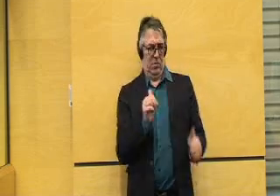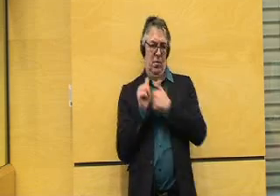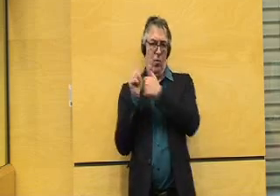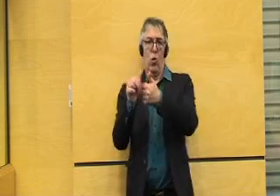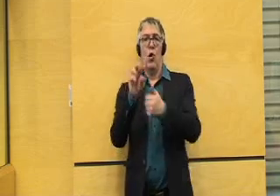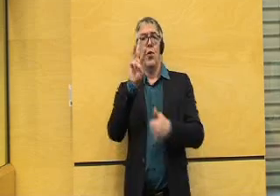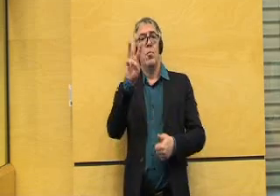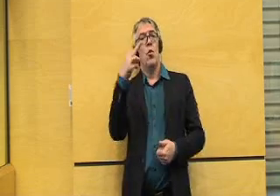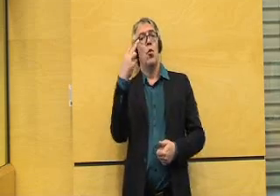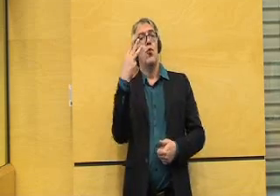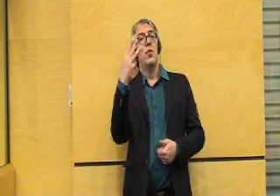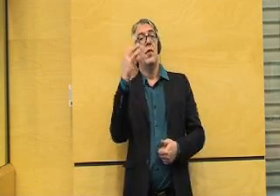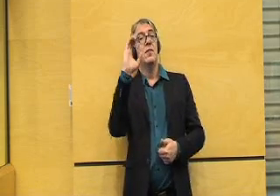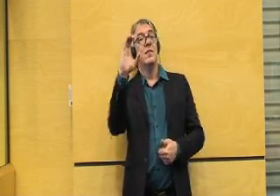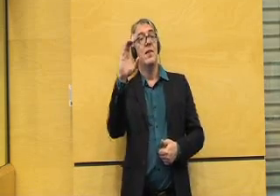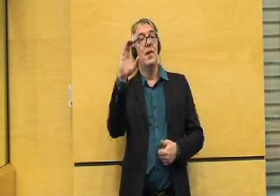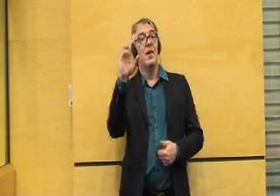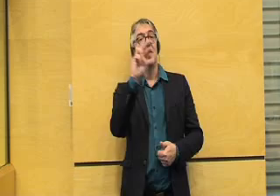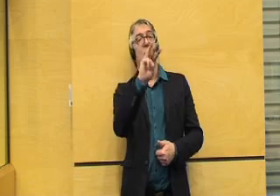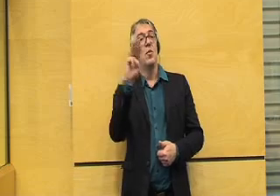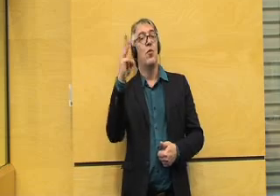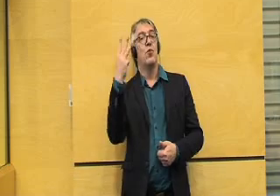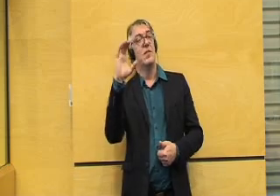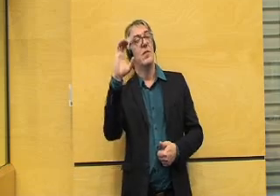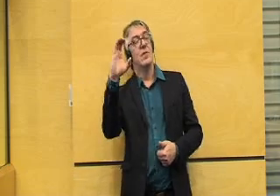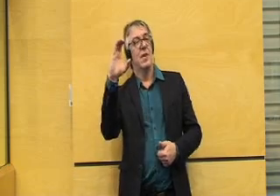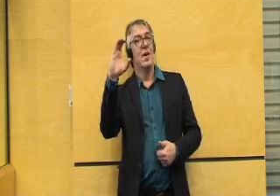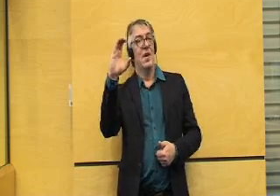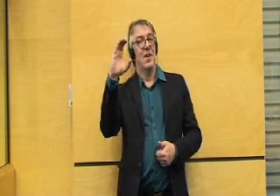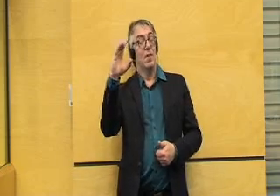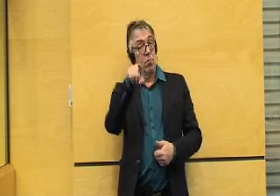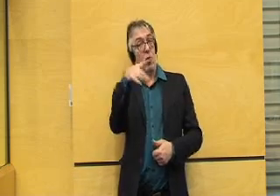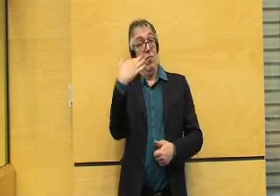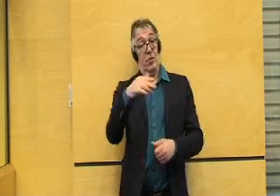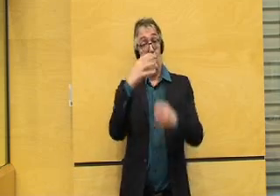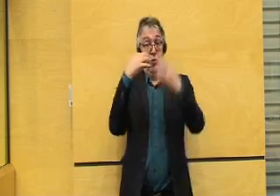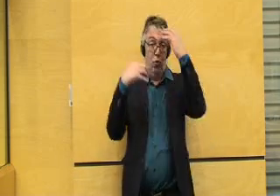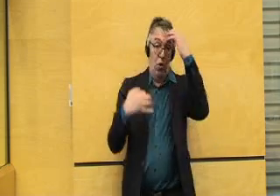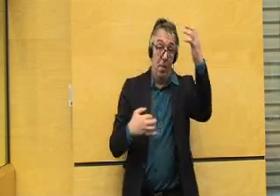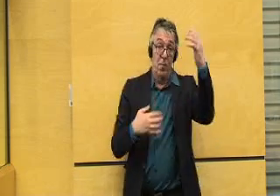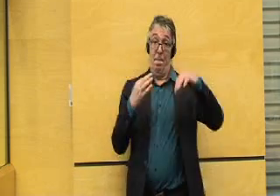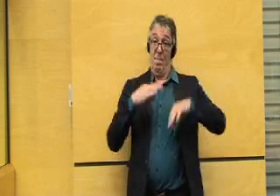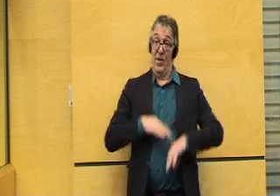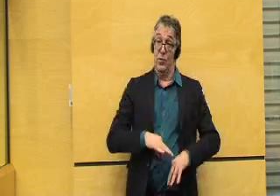by Thailand Association of the Blind, and it was done in cooperation with your country's